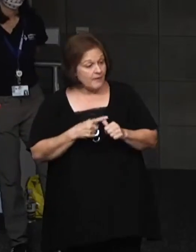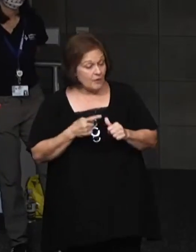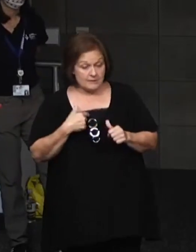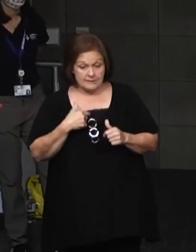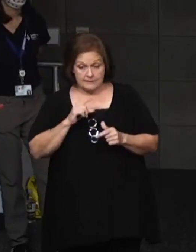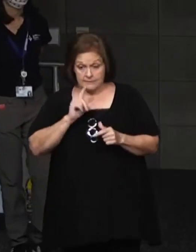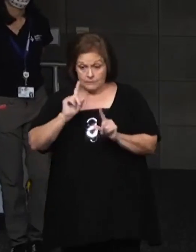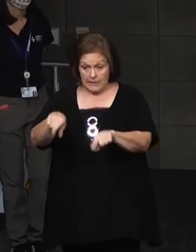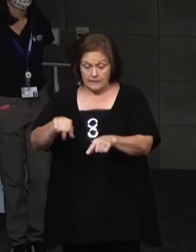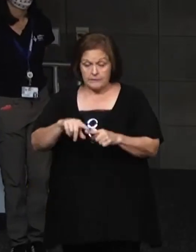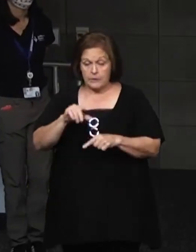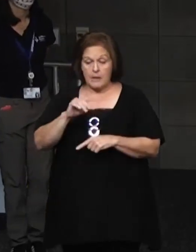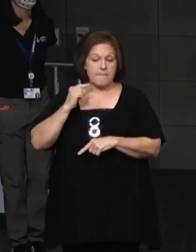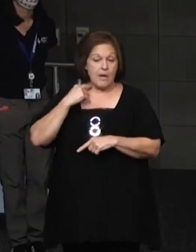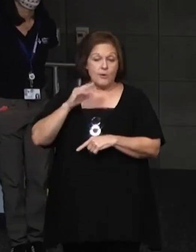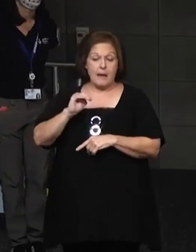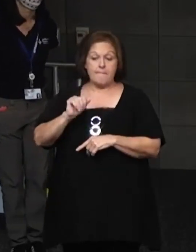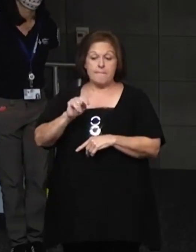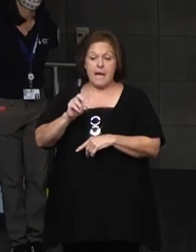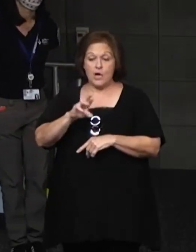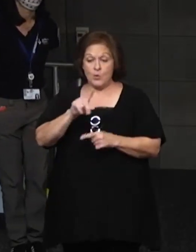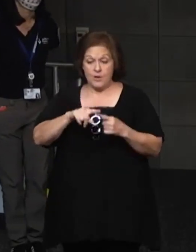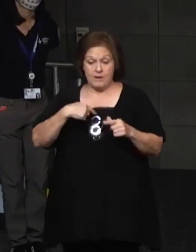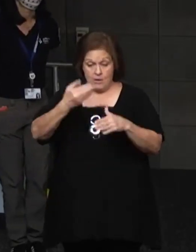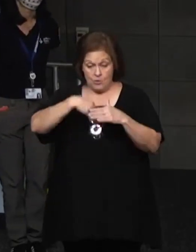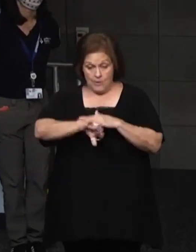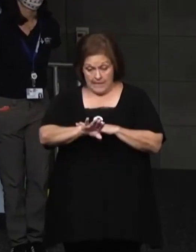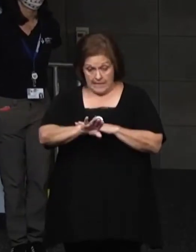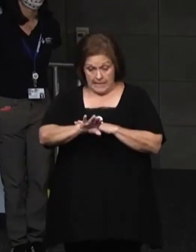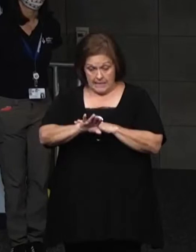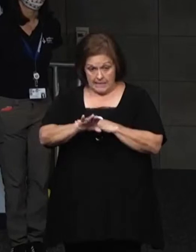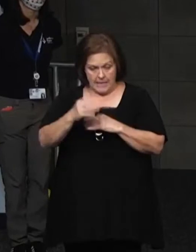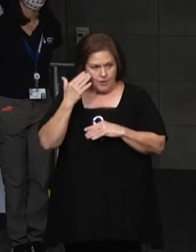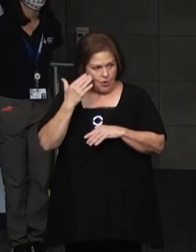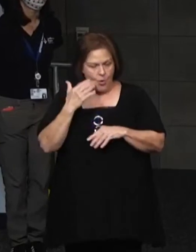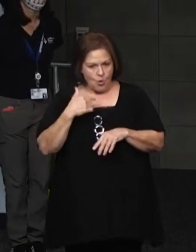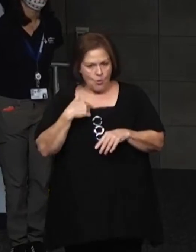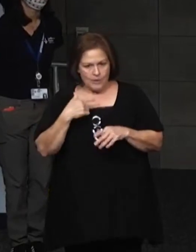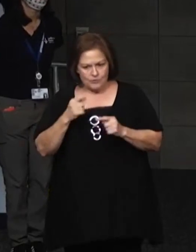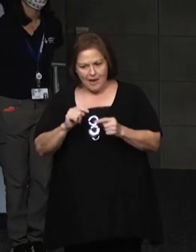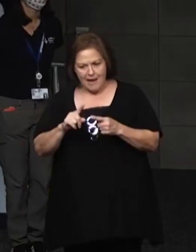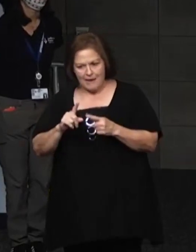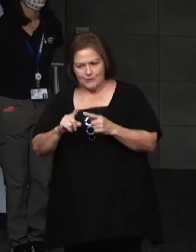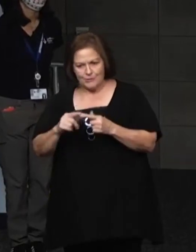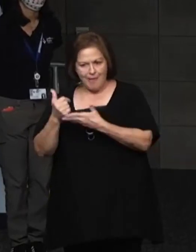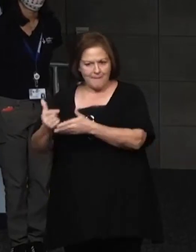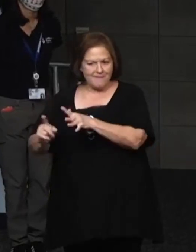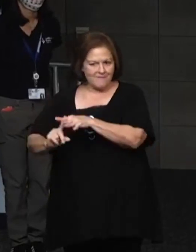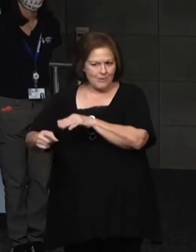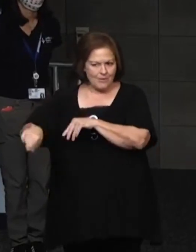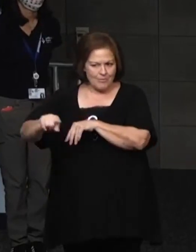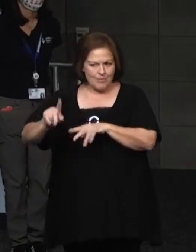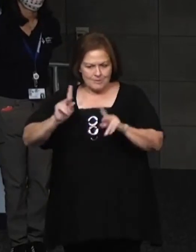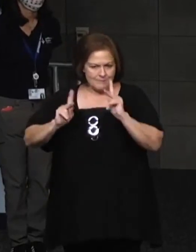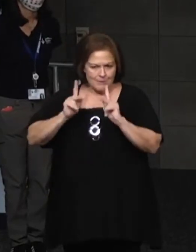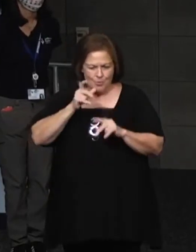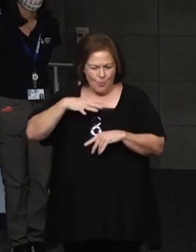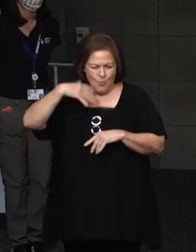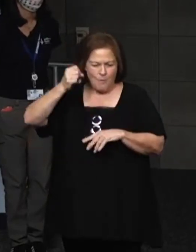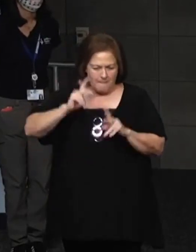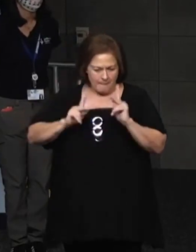over to Metairie Manor. And as I walked through the doors of Metairie Manor, and I know we've been working to evacuate a lot of the residents there who are